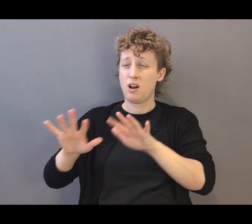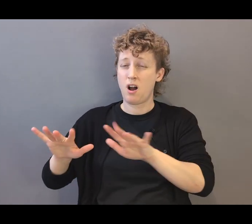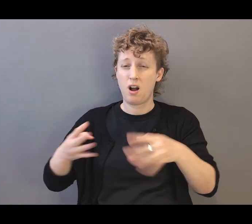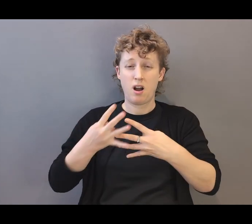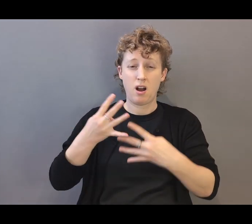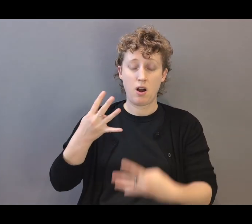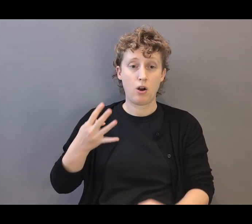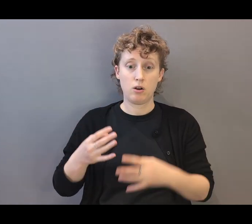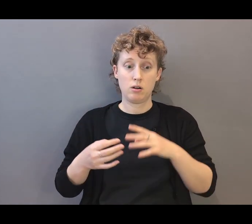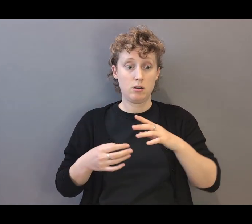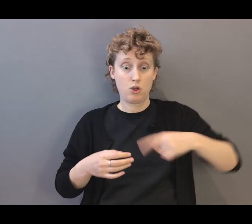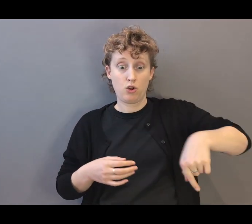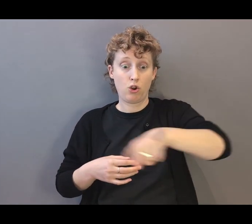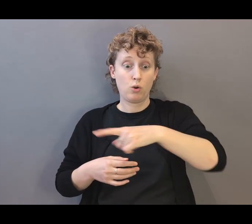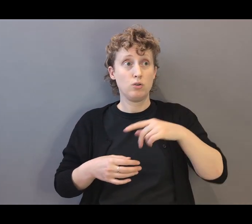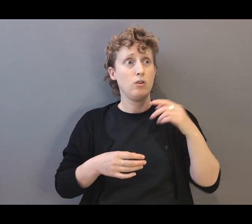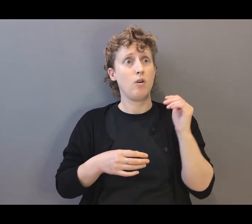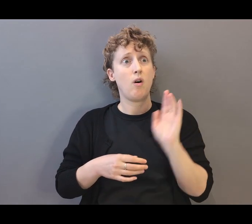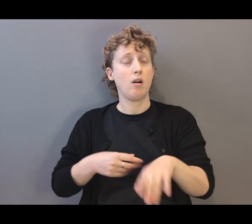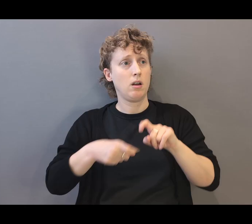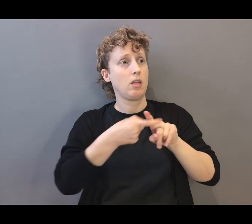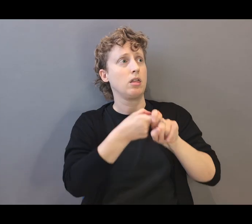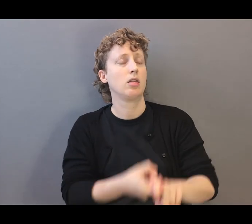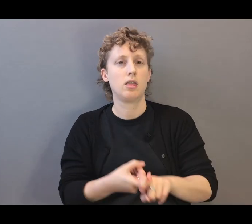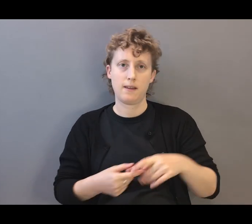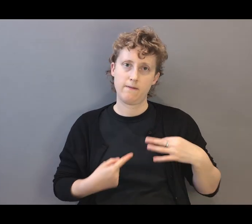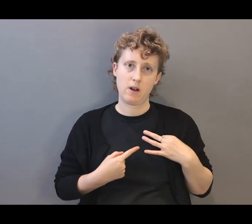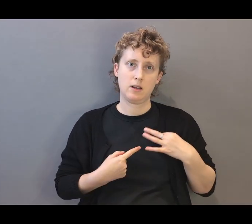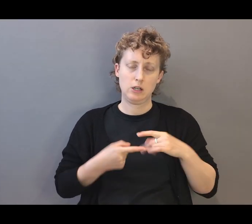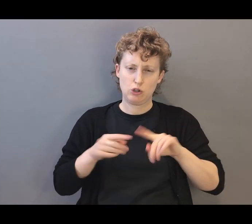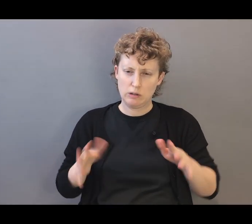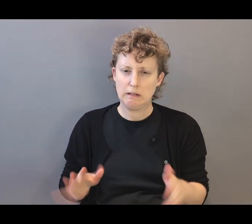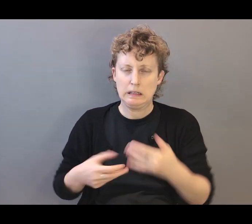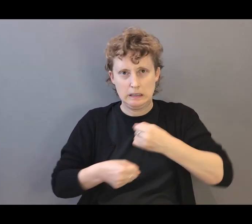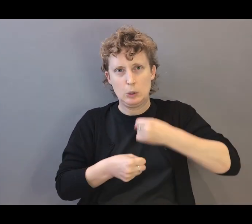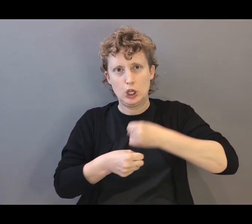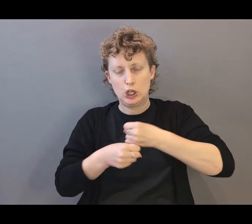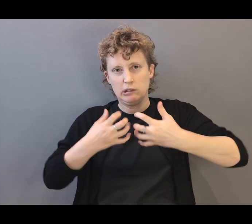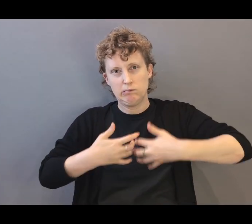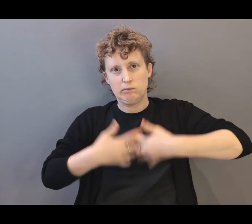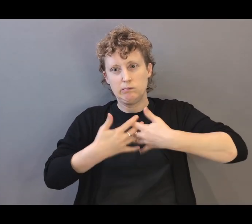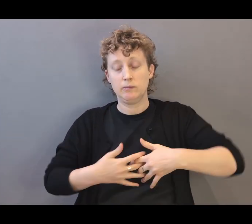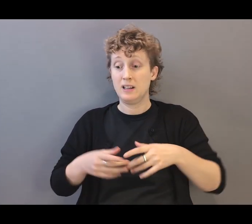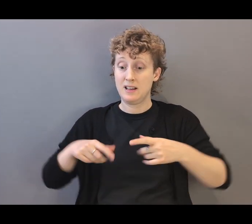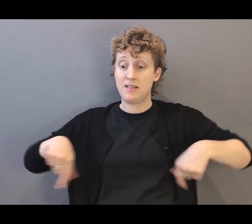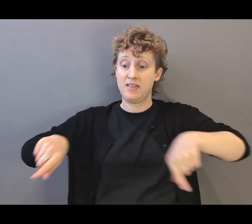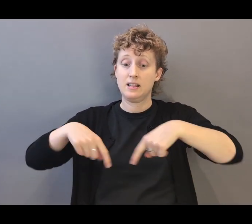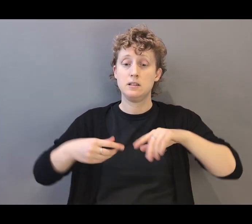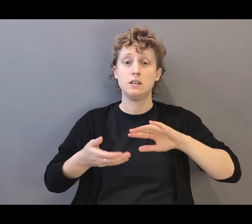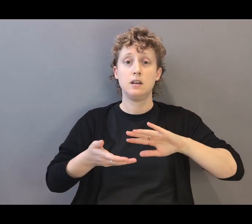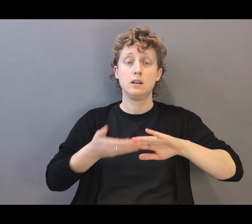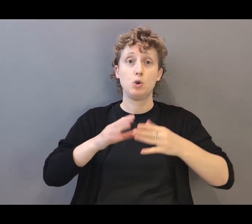on subject matter experts volunteering. And to me, it's absolutely amazing to see the commitment in this community. It really makes